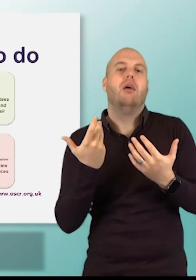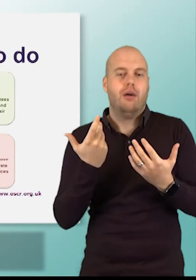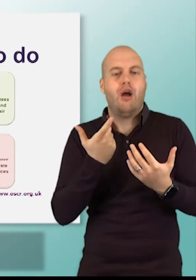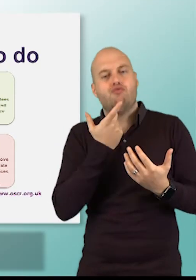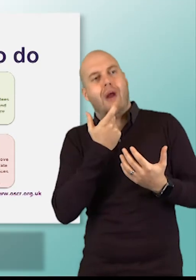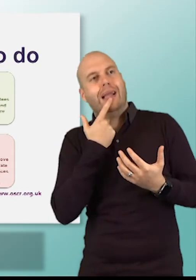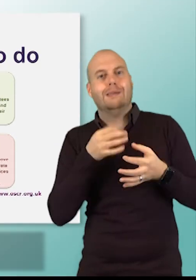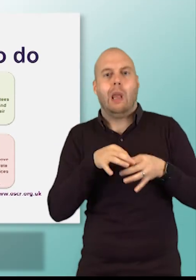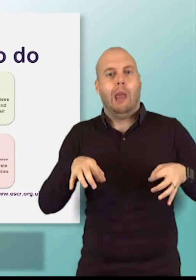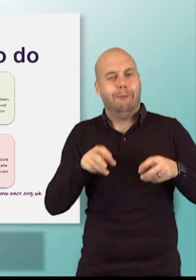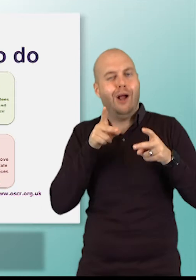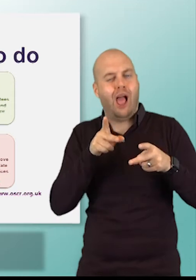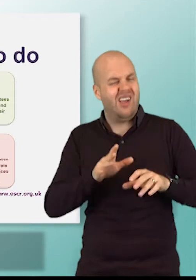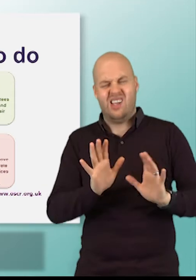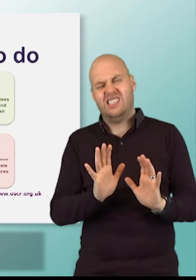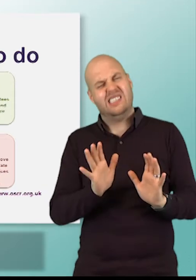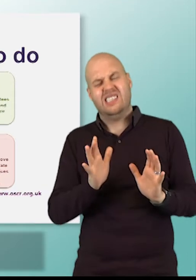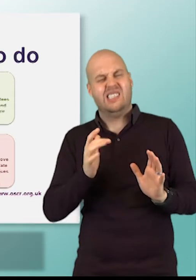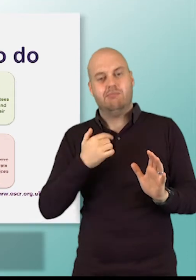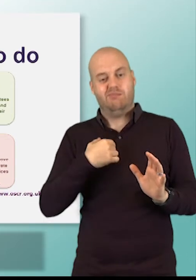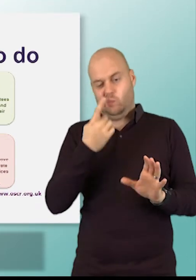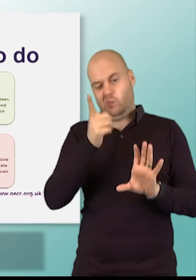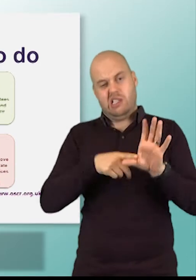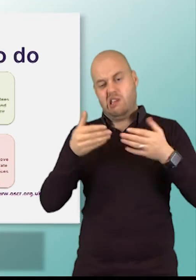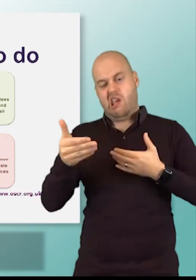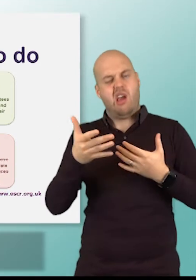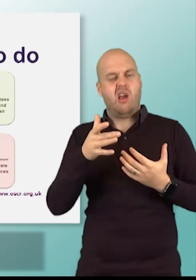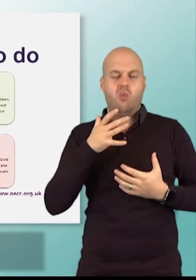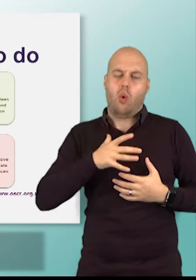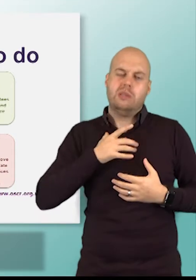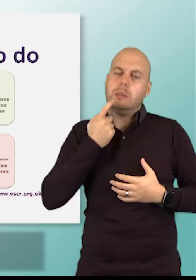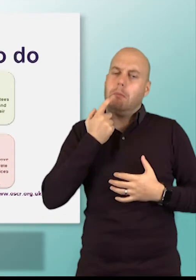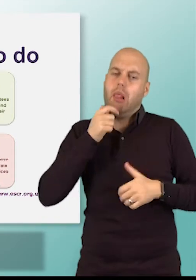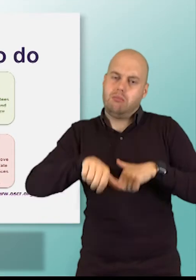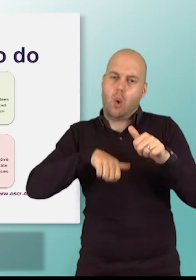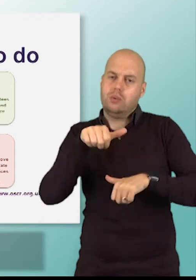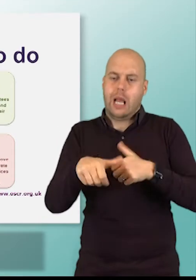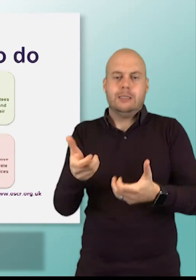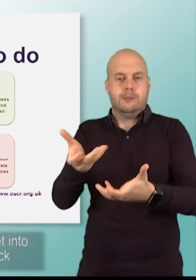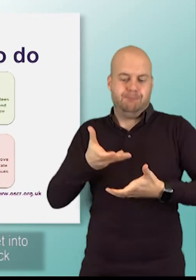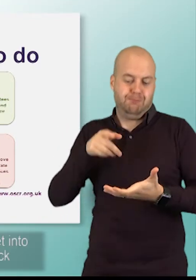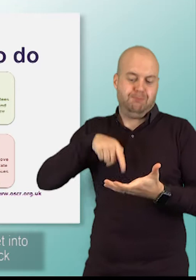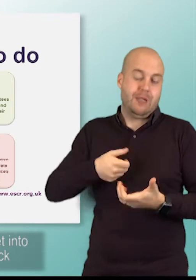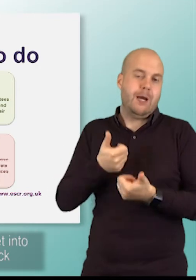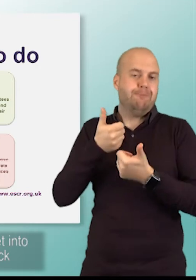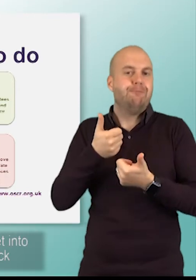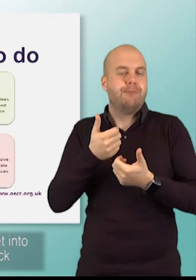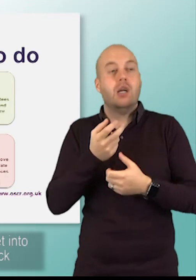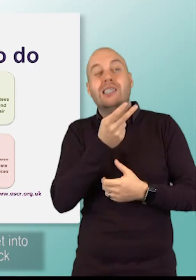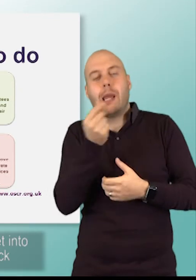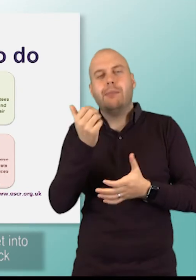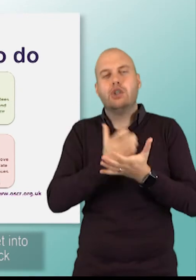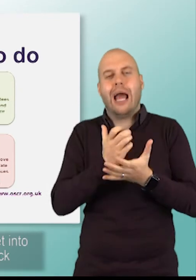you with red tape. Our annual return is, we hope, fairly simple and straightforward. Sometimes new